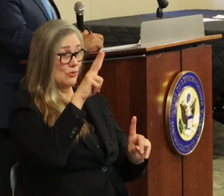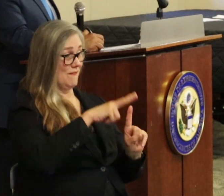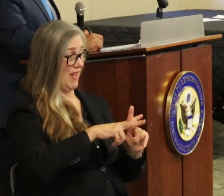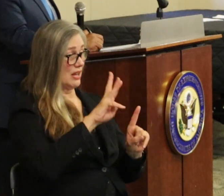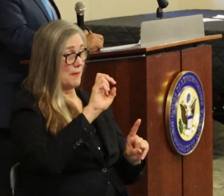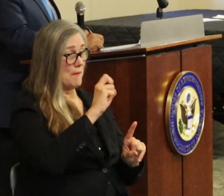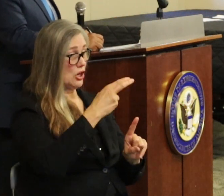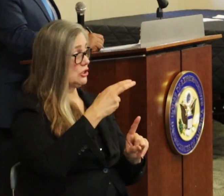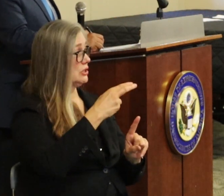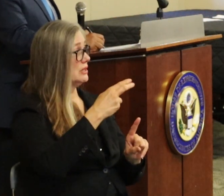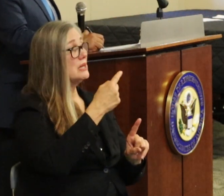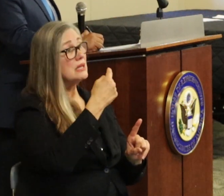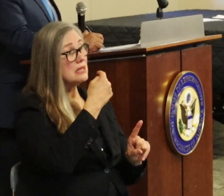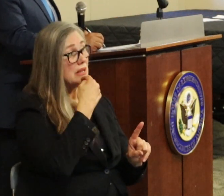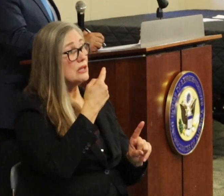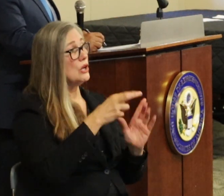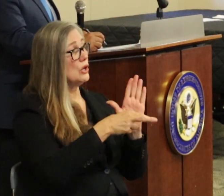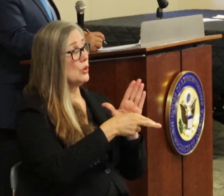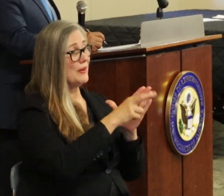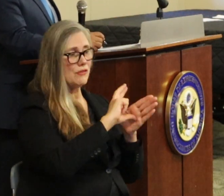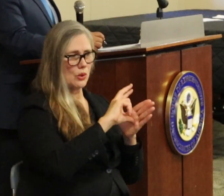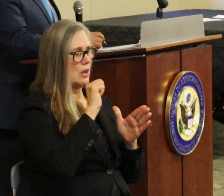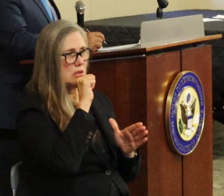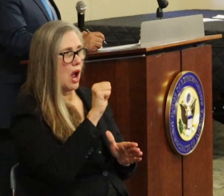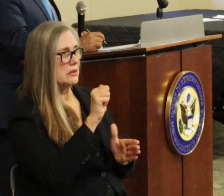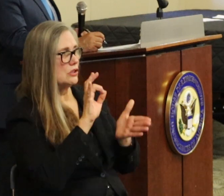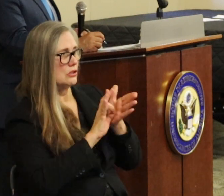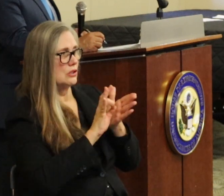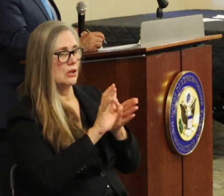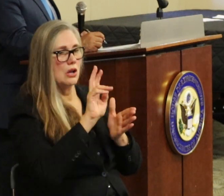March. We were told they were going to review it, not audit, but review